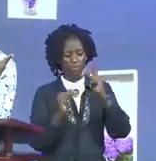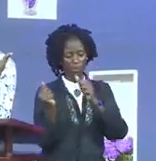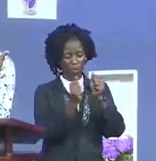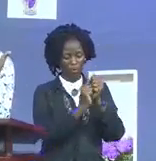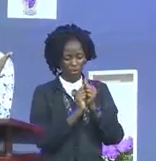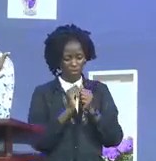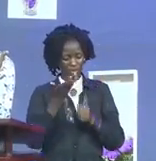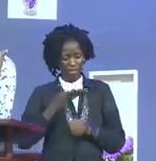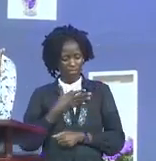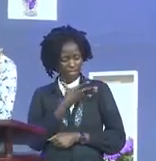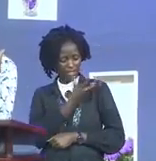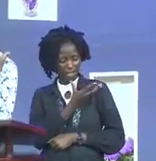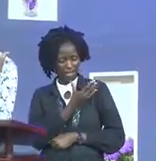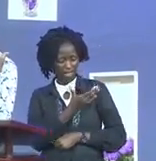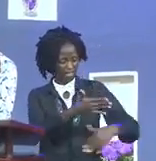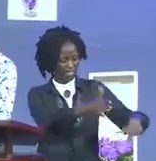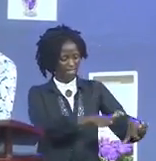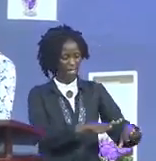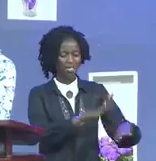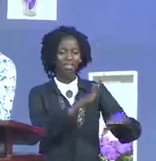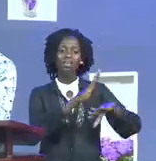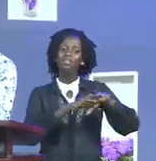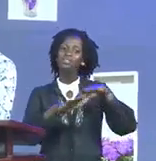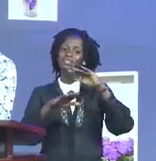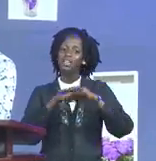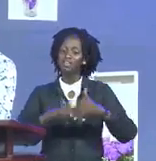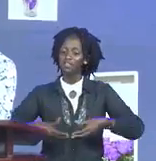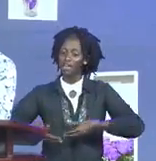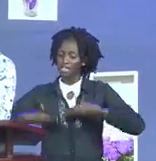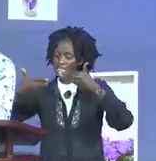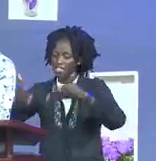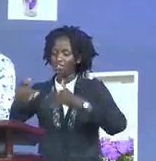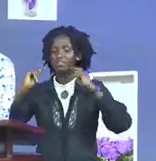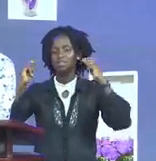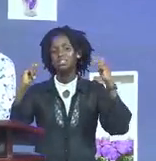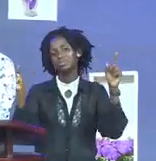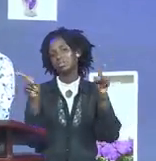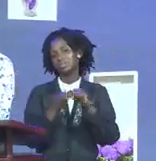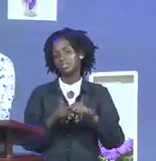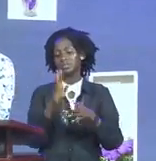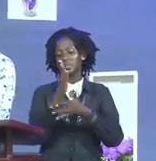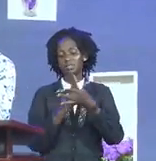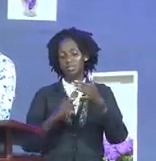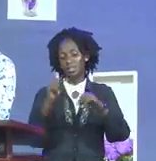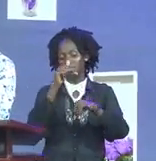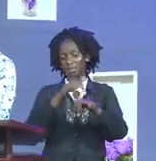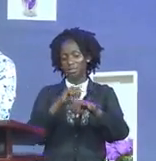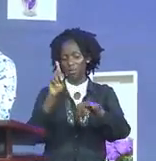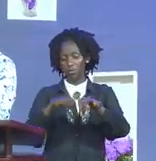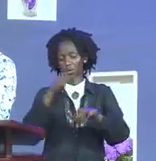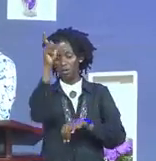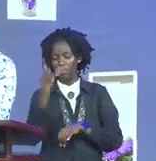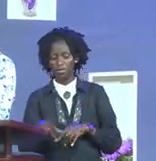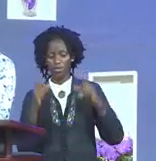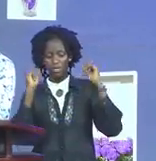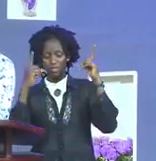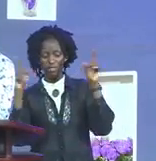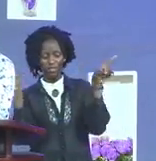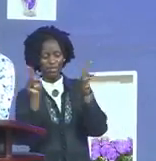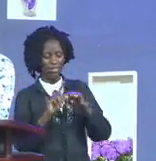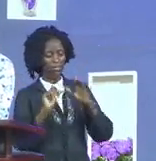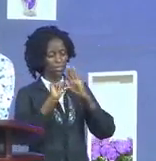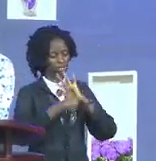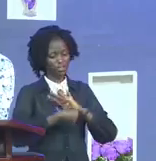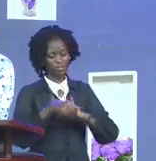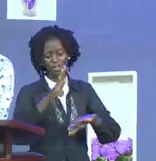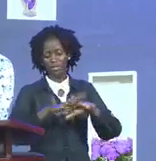wabanga ayina obulwadde ngaafunye problem ku mutwe emirundi egisinga waliwo obujulizi obutakola people avoid giving